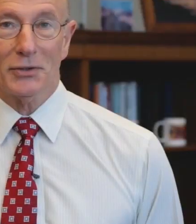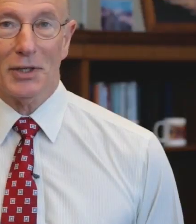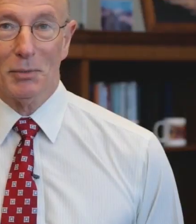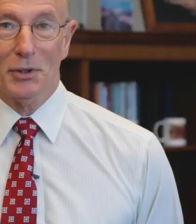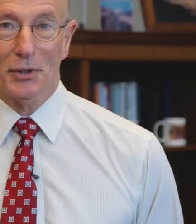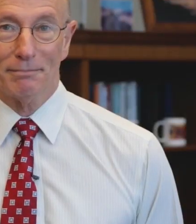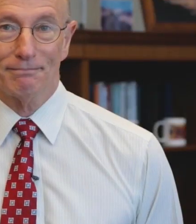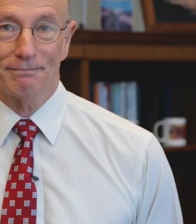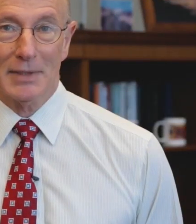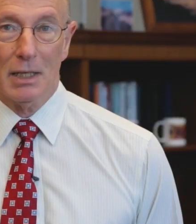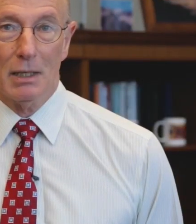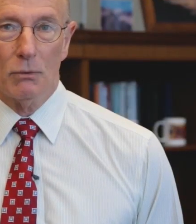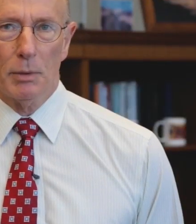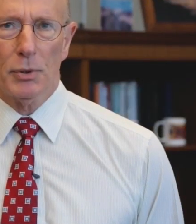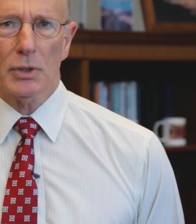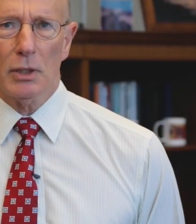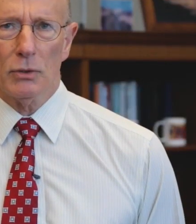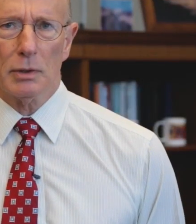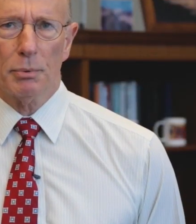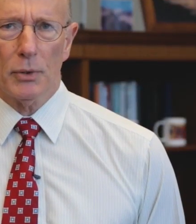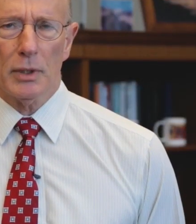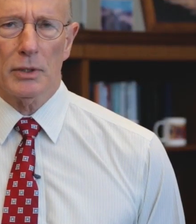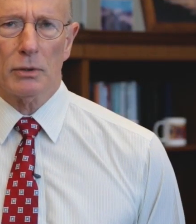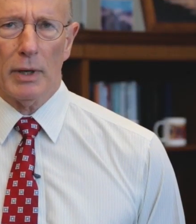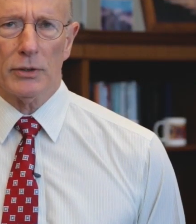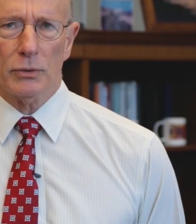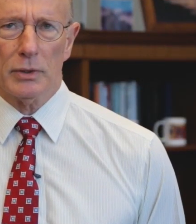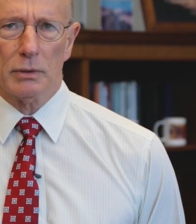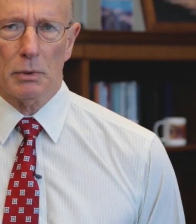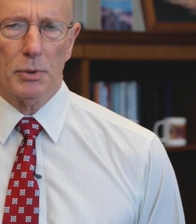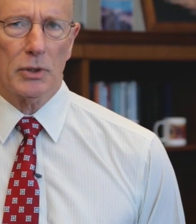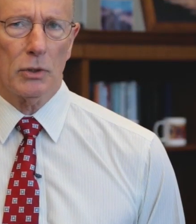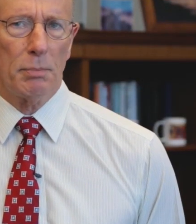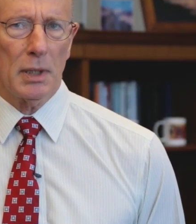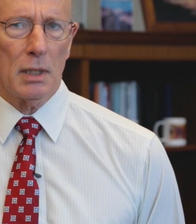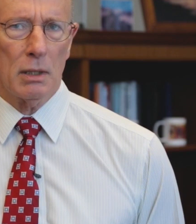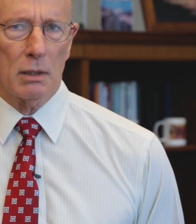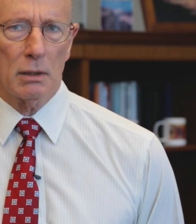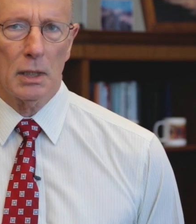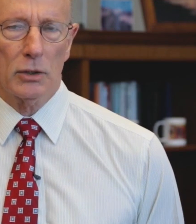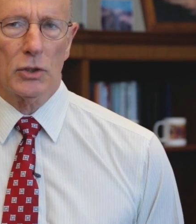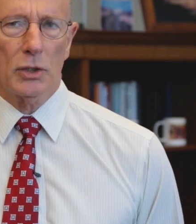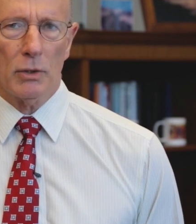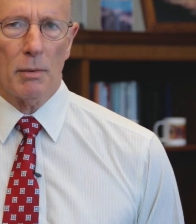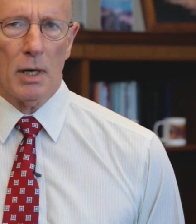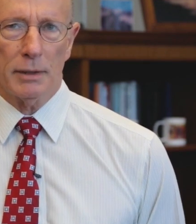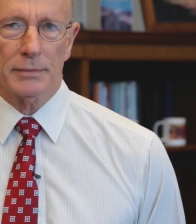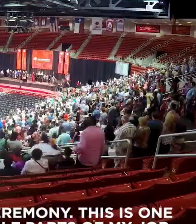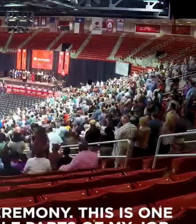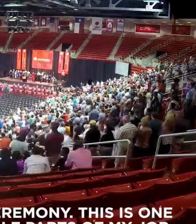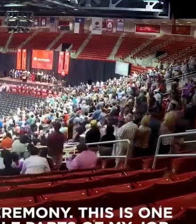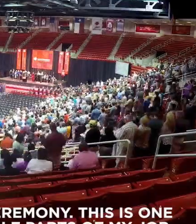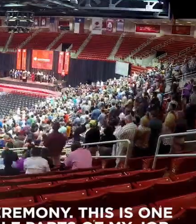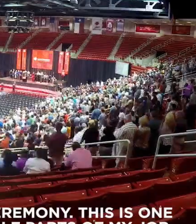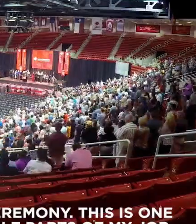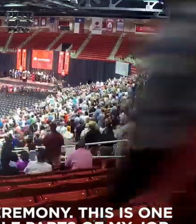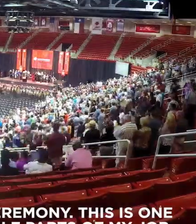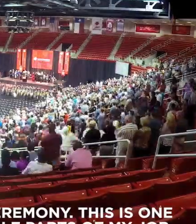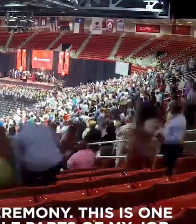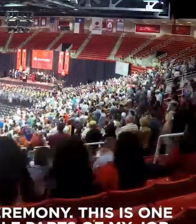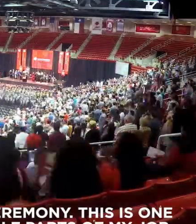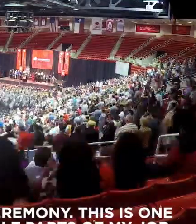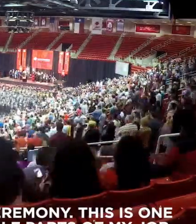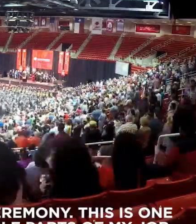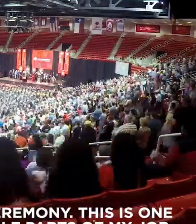This is an exciting time of the year. We appreciate your support of these graduates, and we appreciate you being here to cheer them on to this